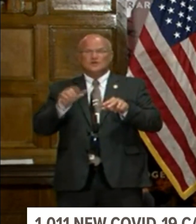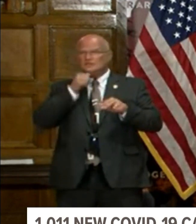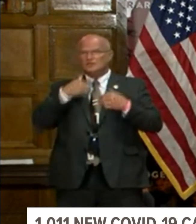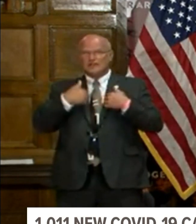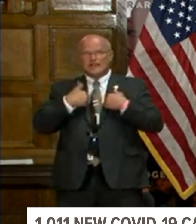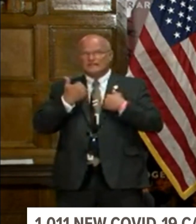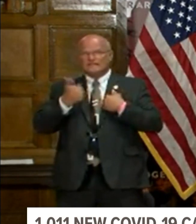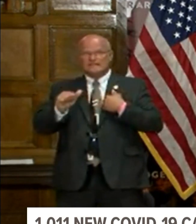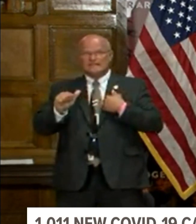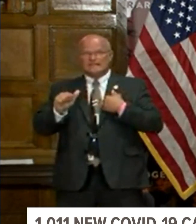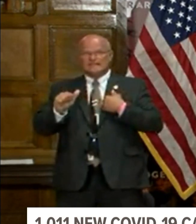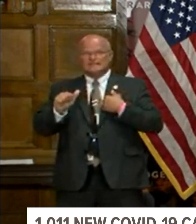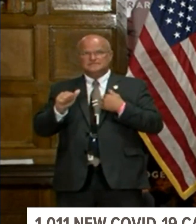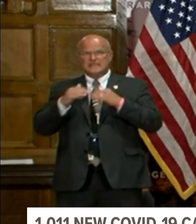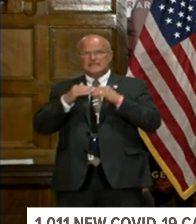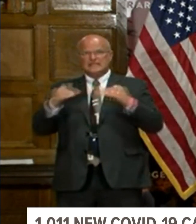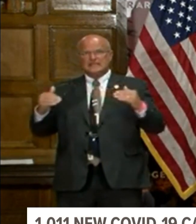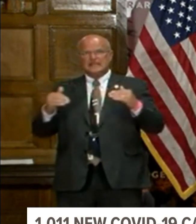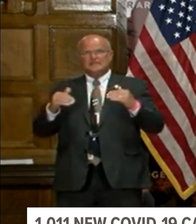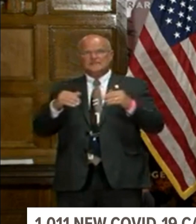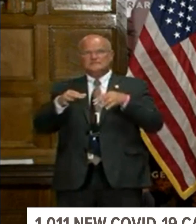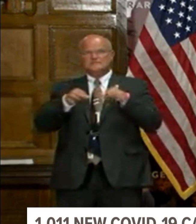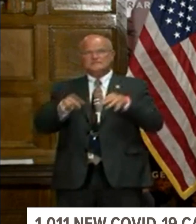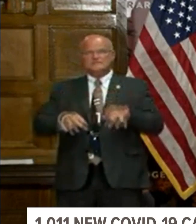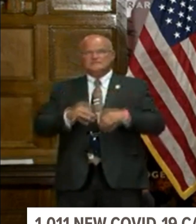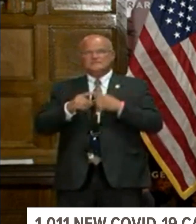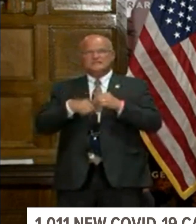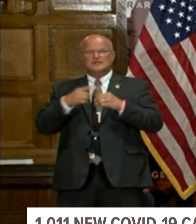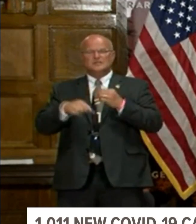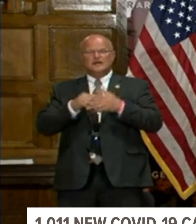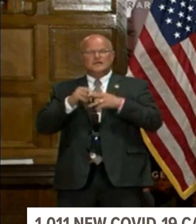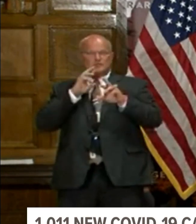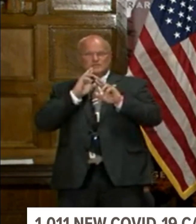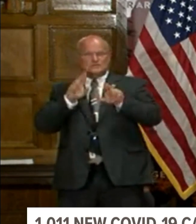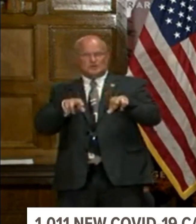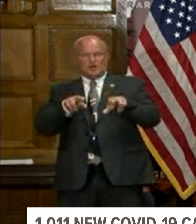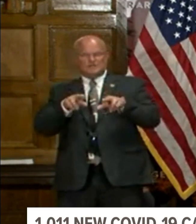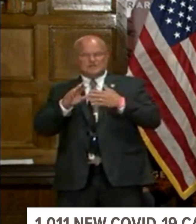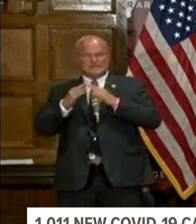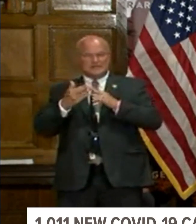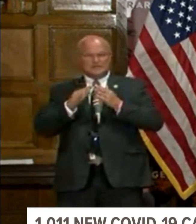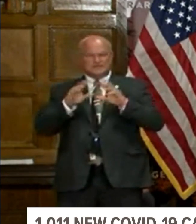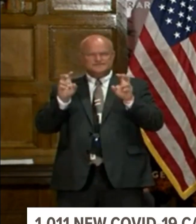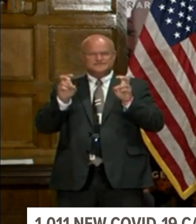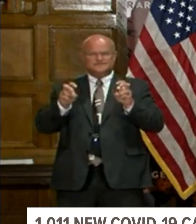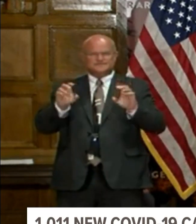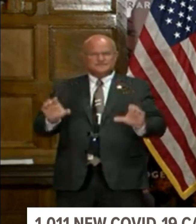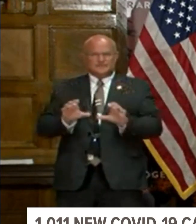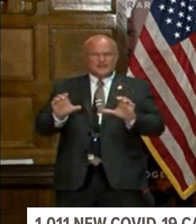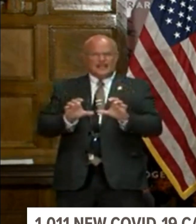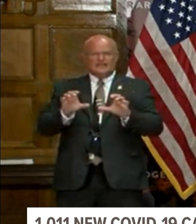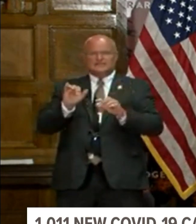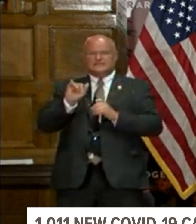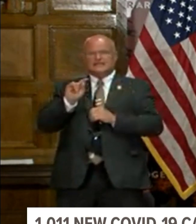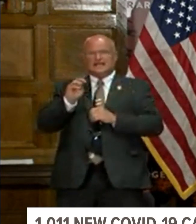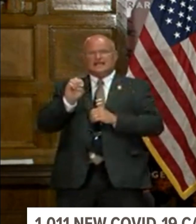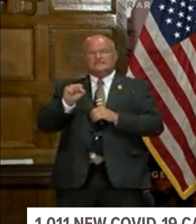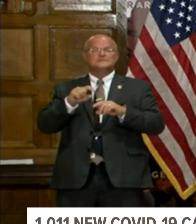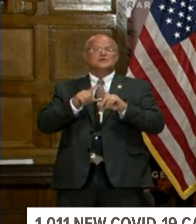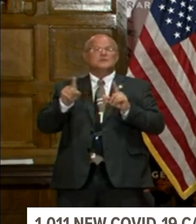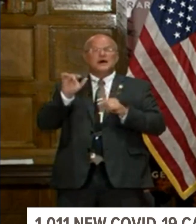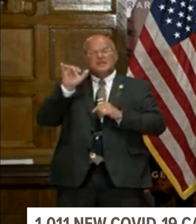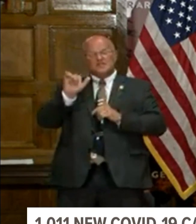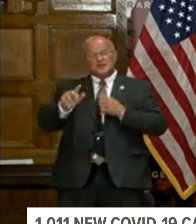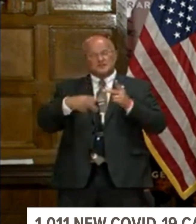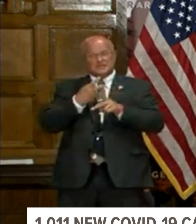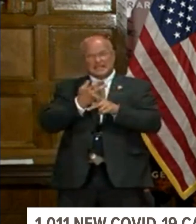don't have any level of details on the response of the community in terms of action items, but those are